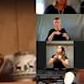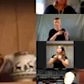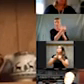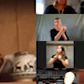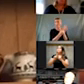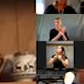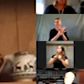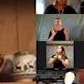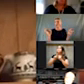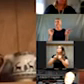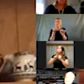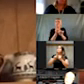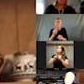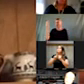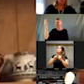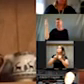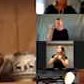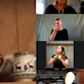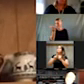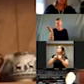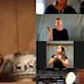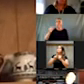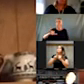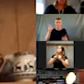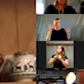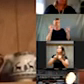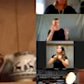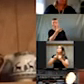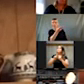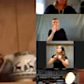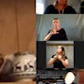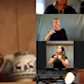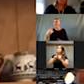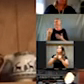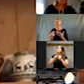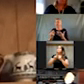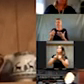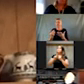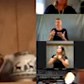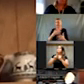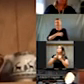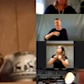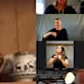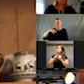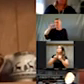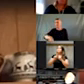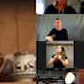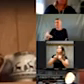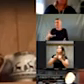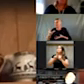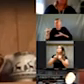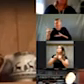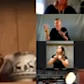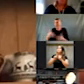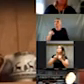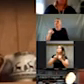not the job of my school or my employer or some bureaucratic or punitive government agency I had to deal with to